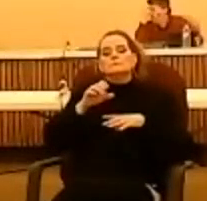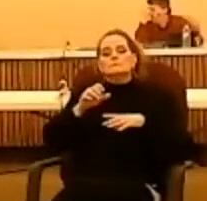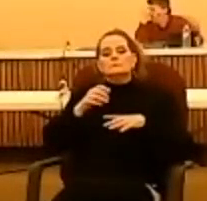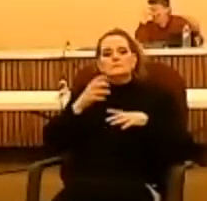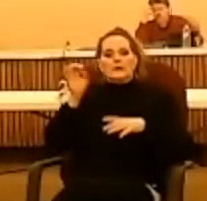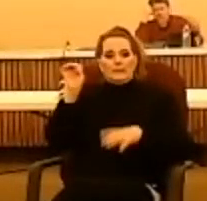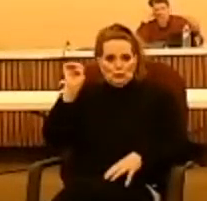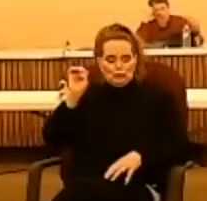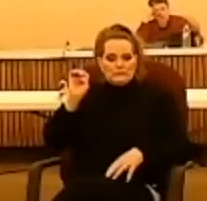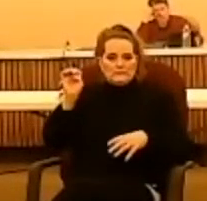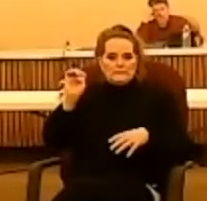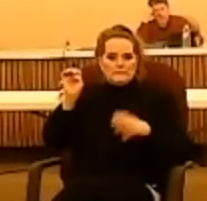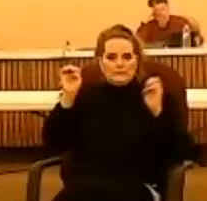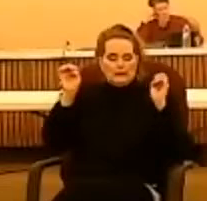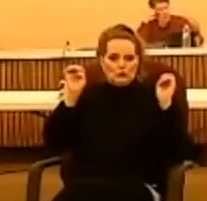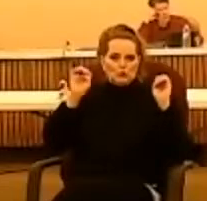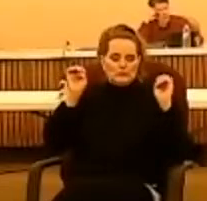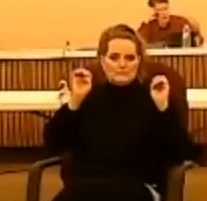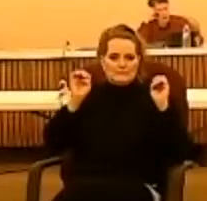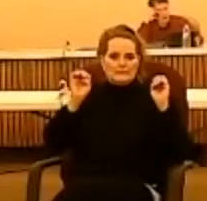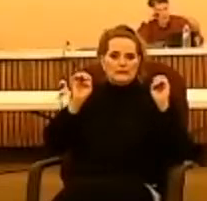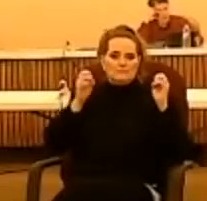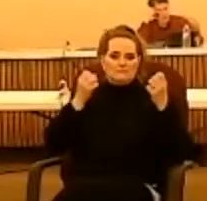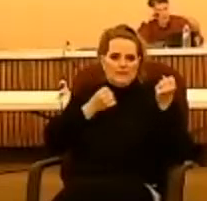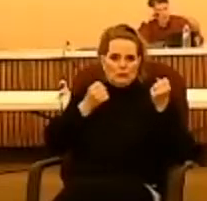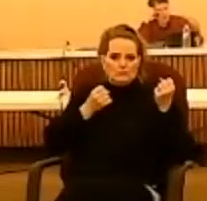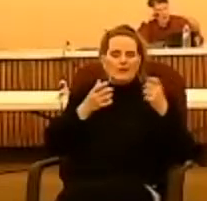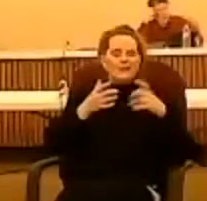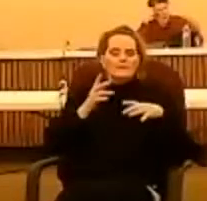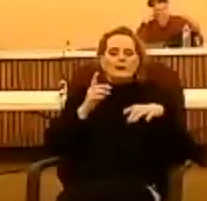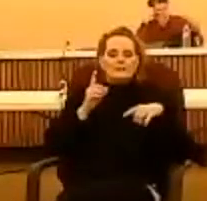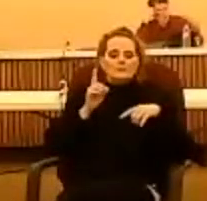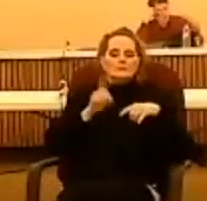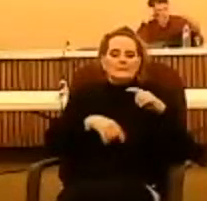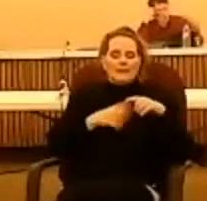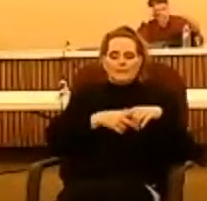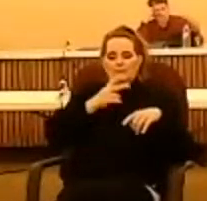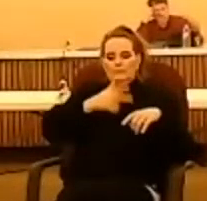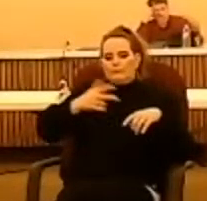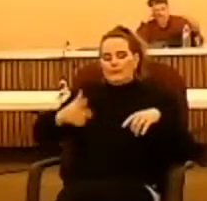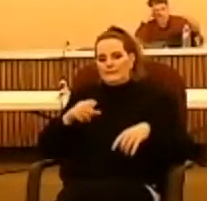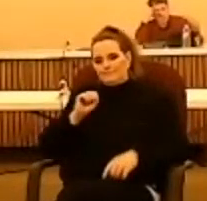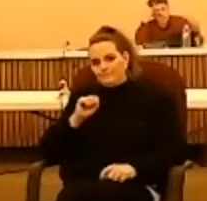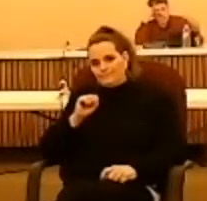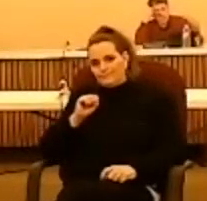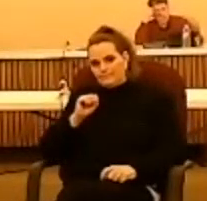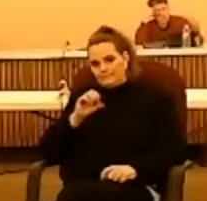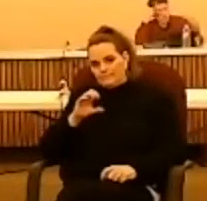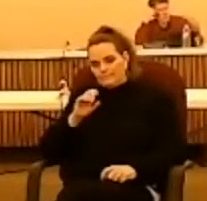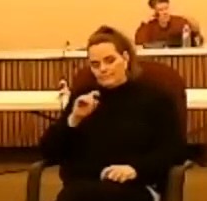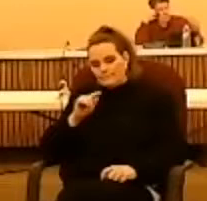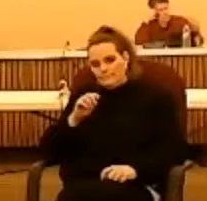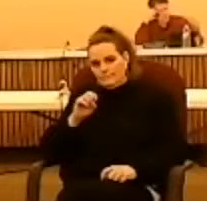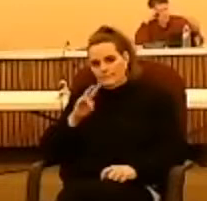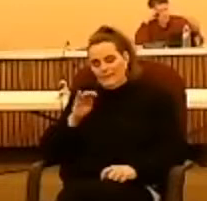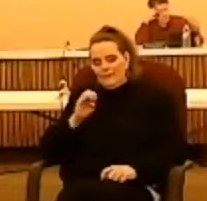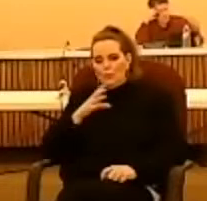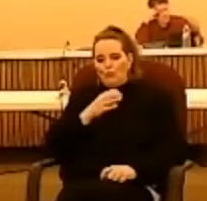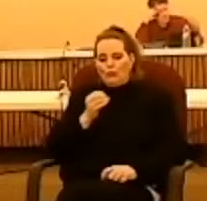emergency vehicles, but there will not be parking on Scottsville Western Unit Road or Moore Road.